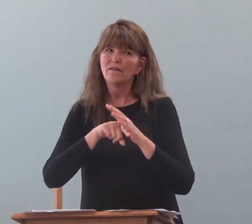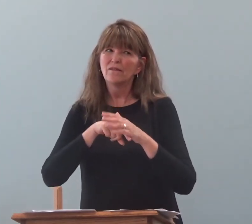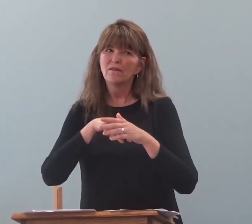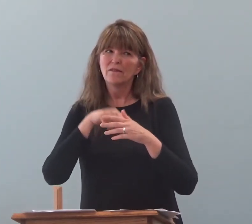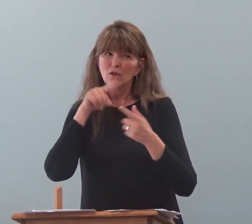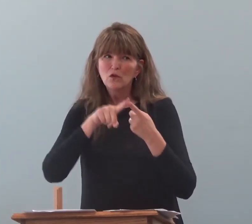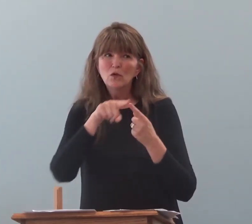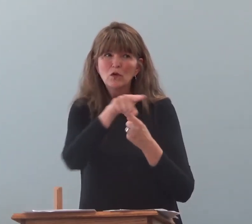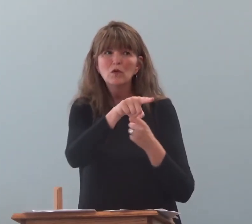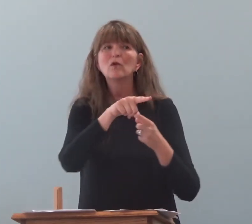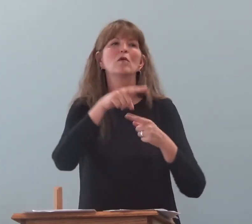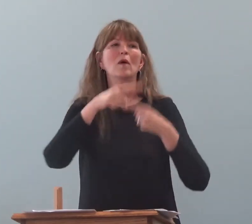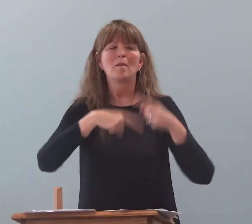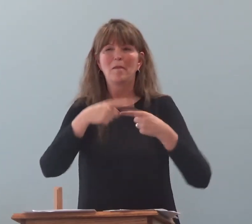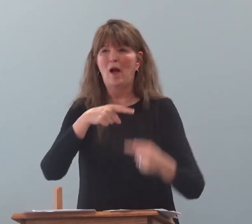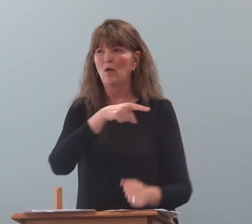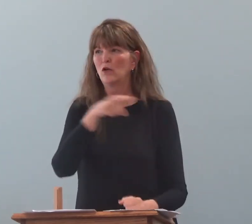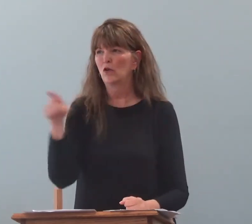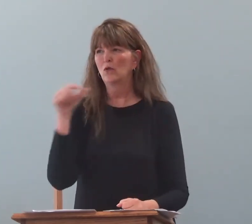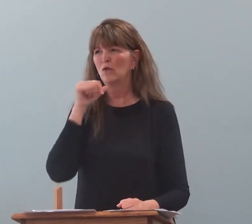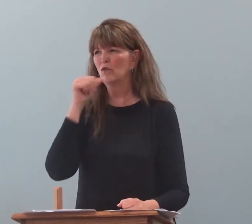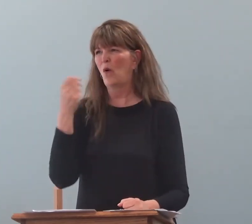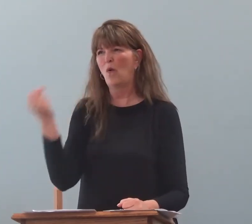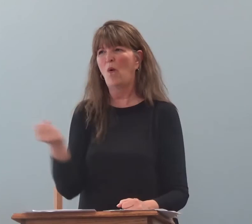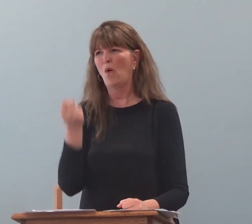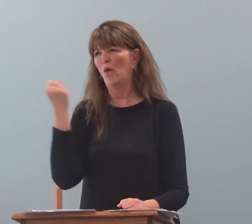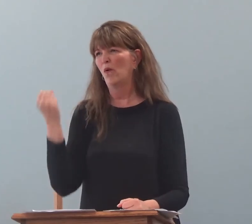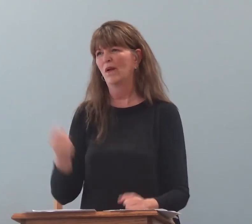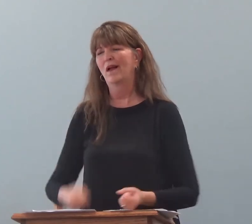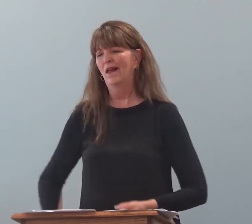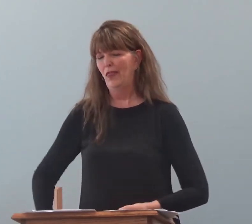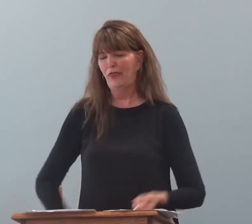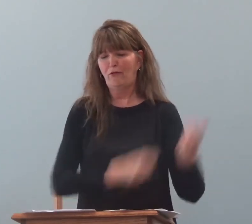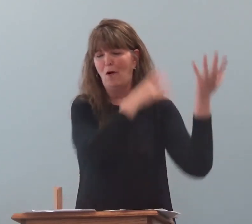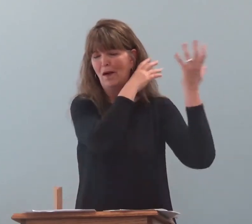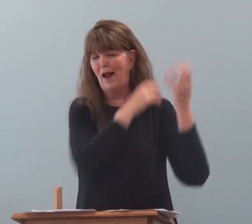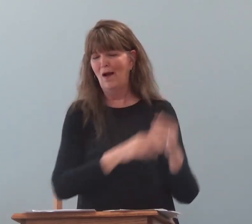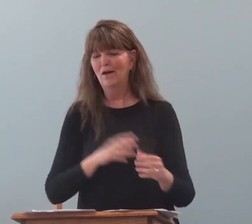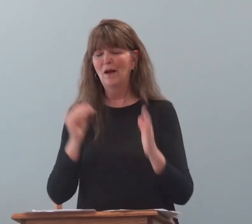So when people start to talk negatively to you or about you,